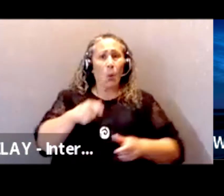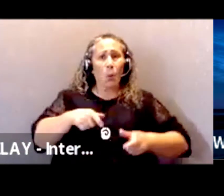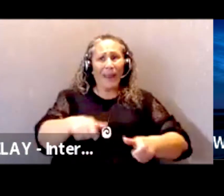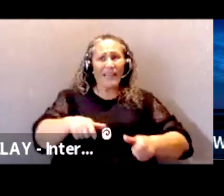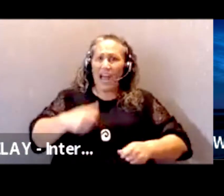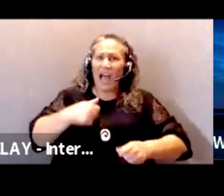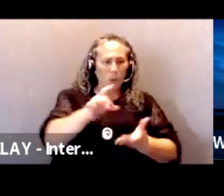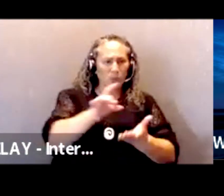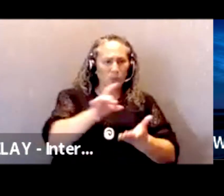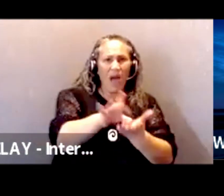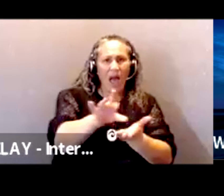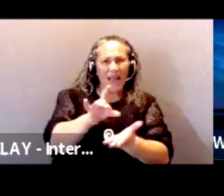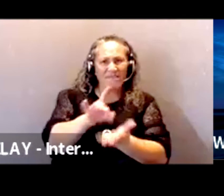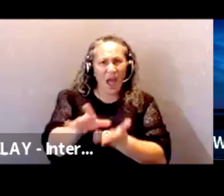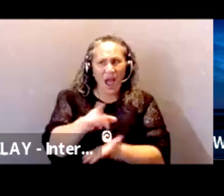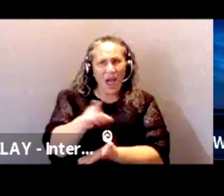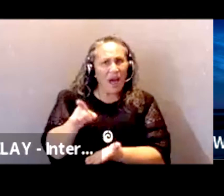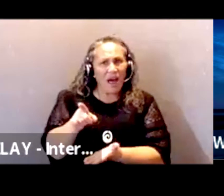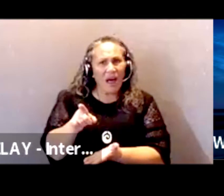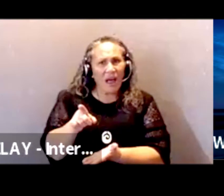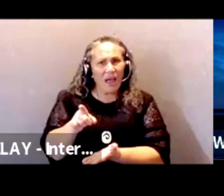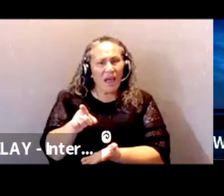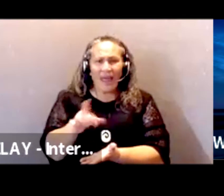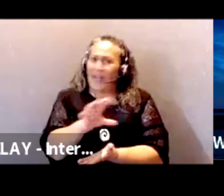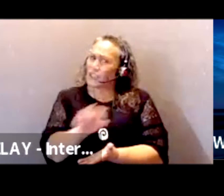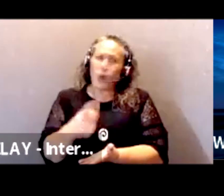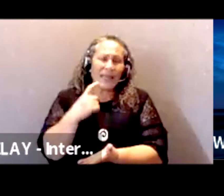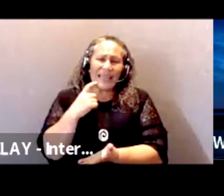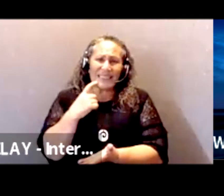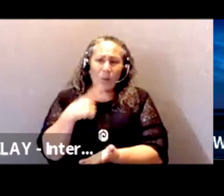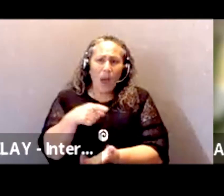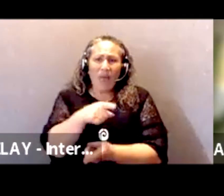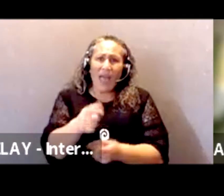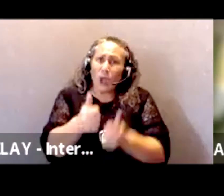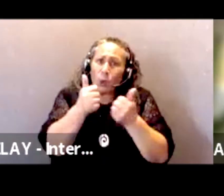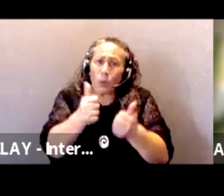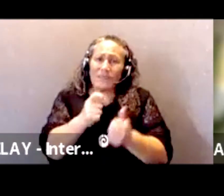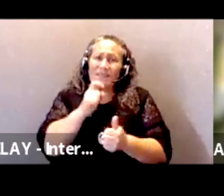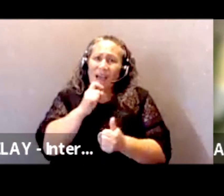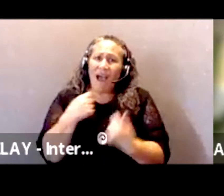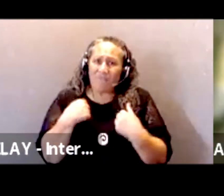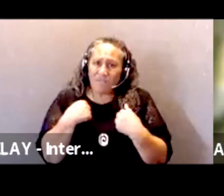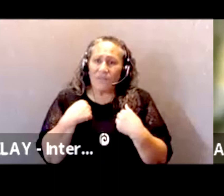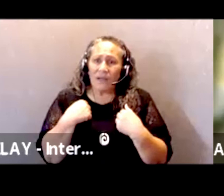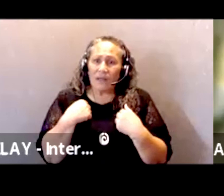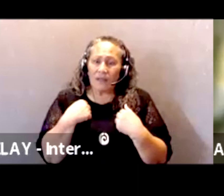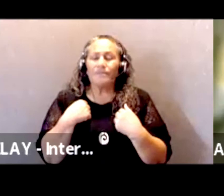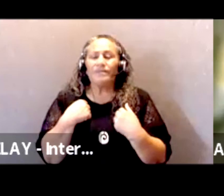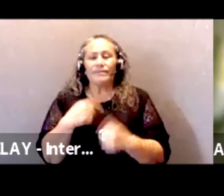these caregivers. Yeah. Not so easy to give away your good caregivers. Yeah, and I think that's